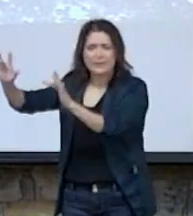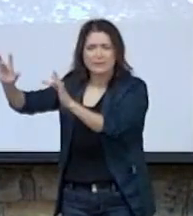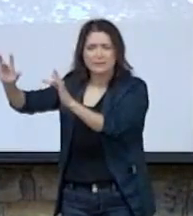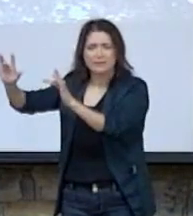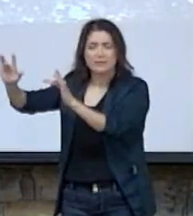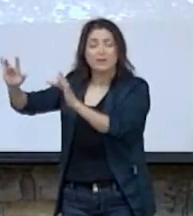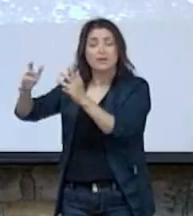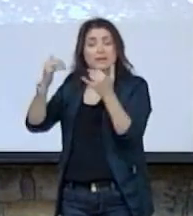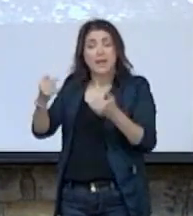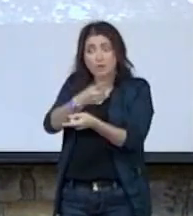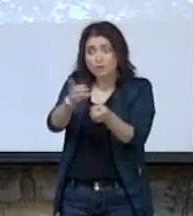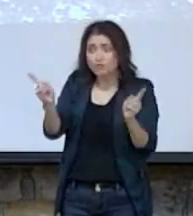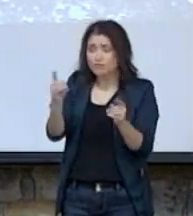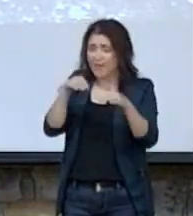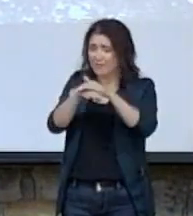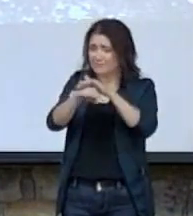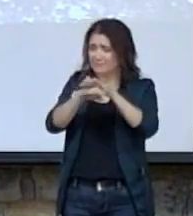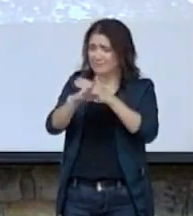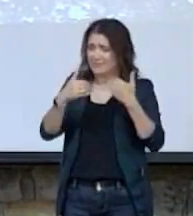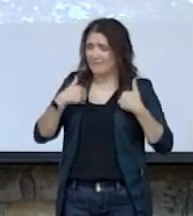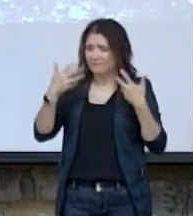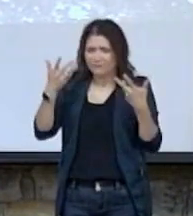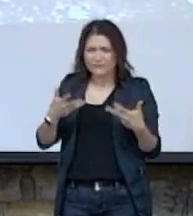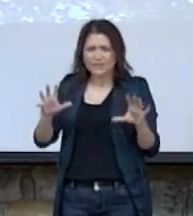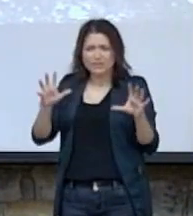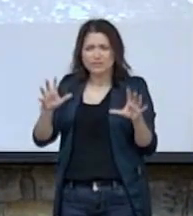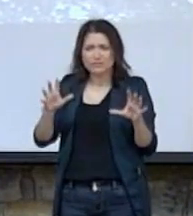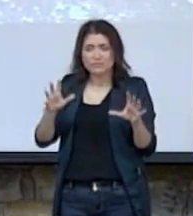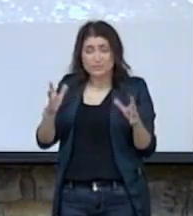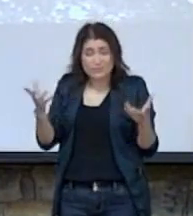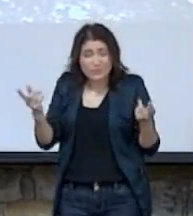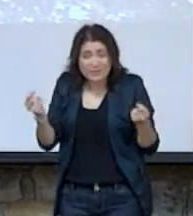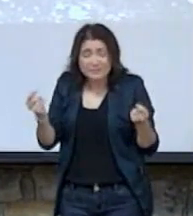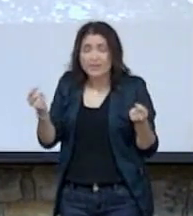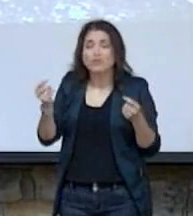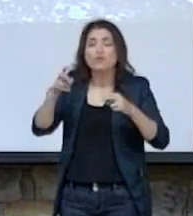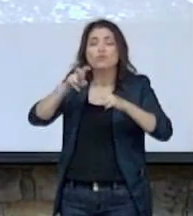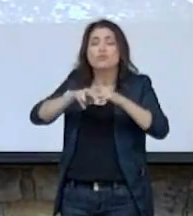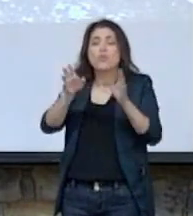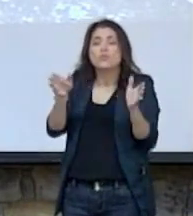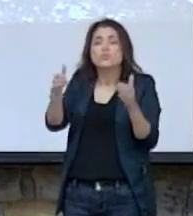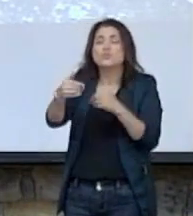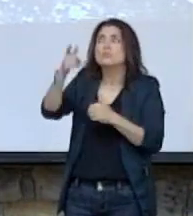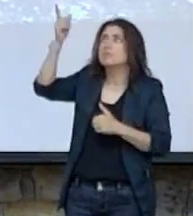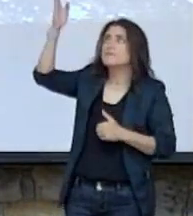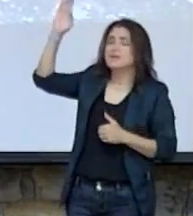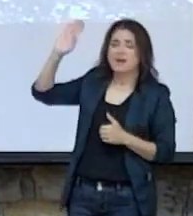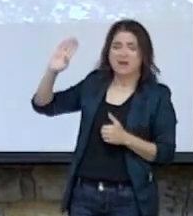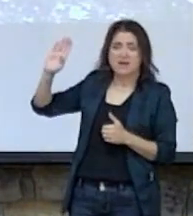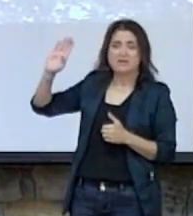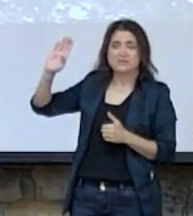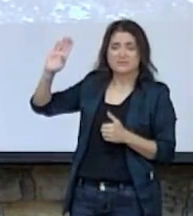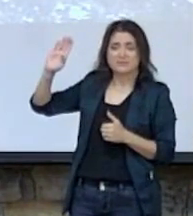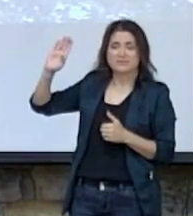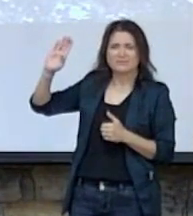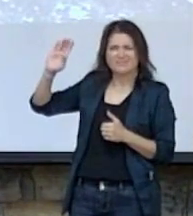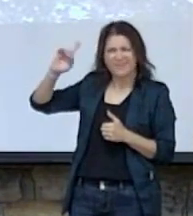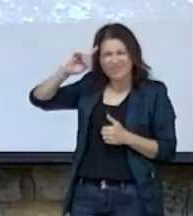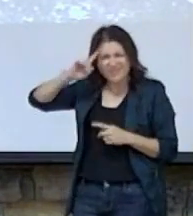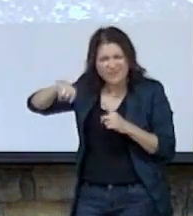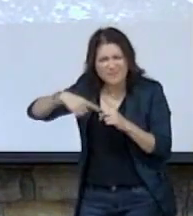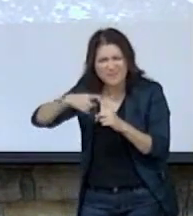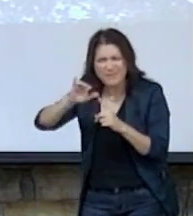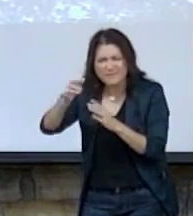have access to the throne room of God. Think about that